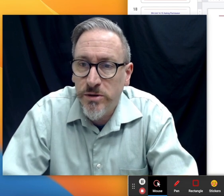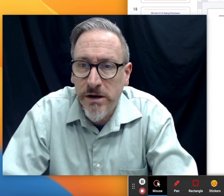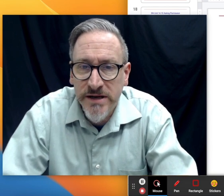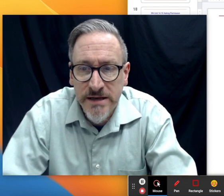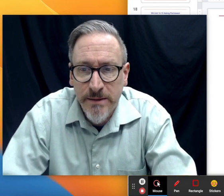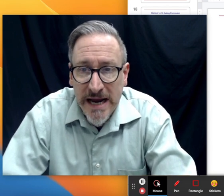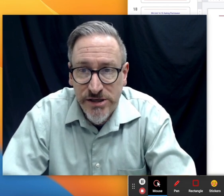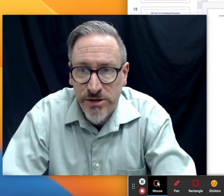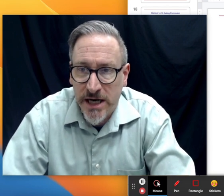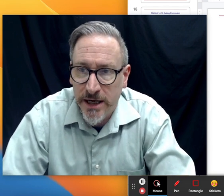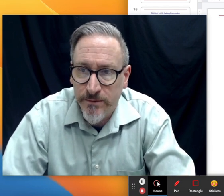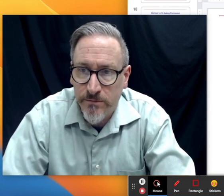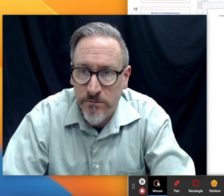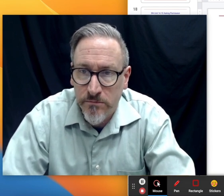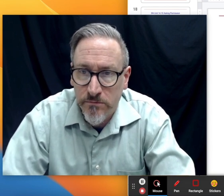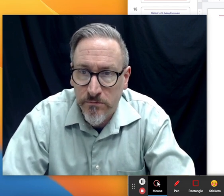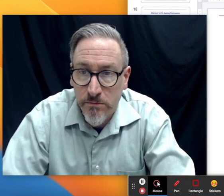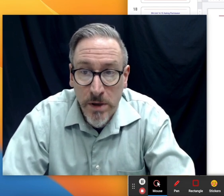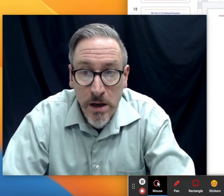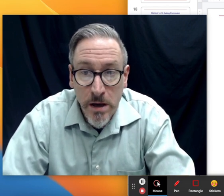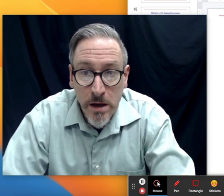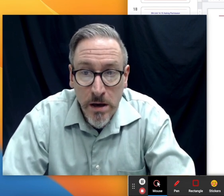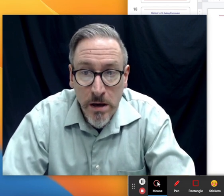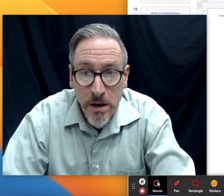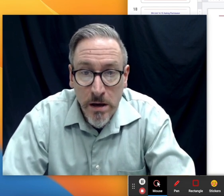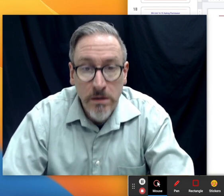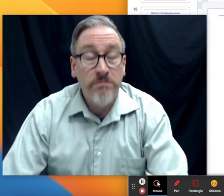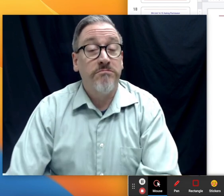So little things to think about as you're signing.